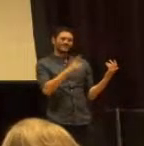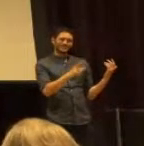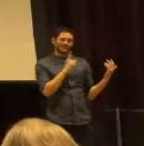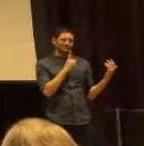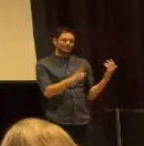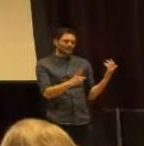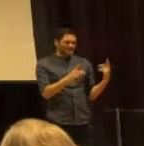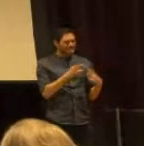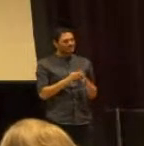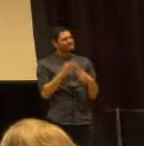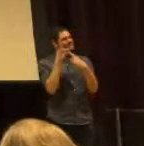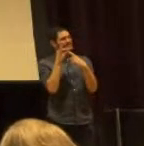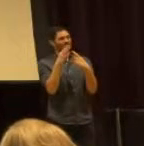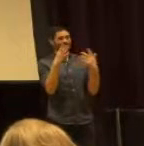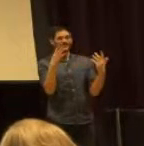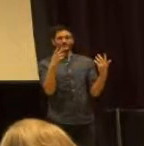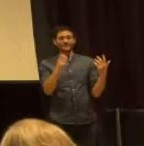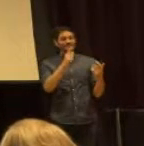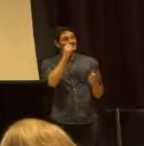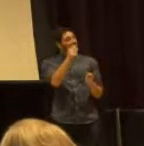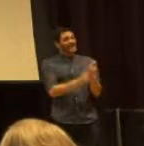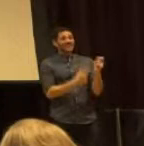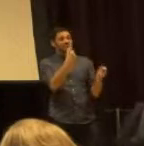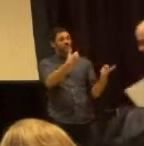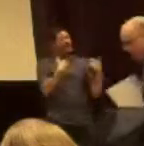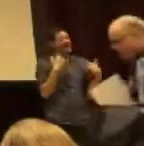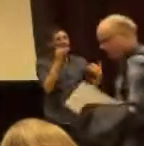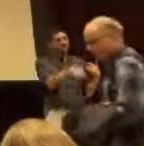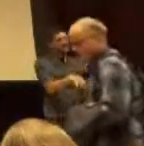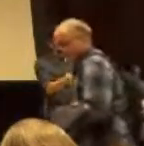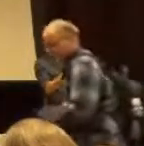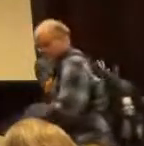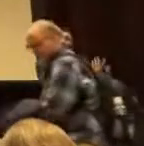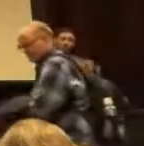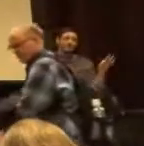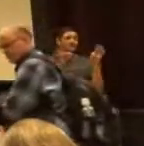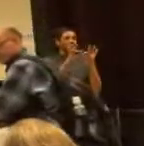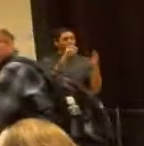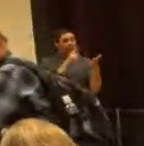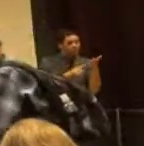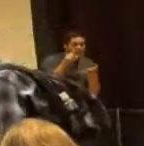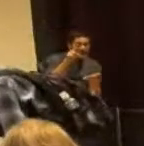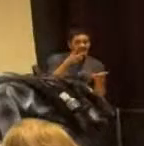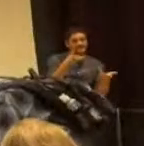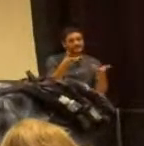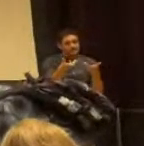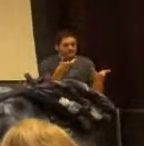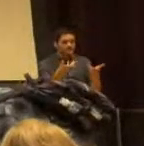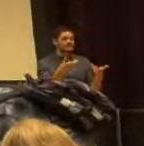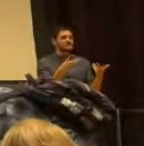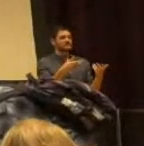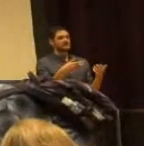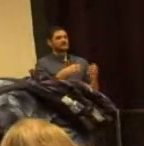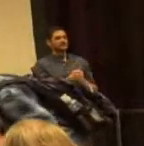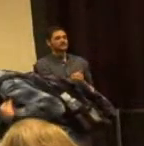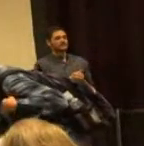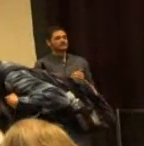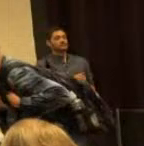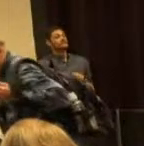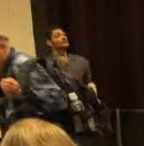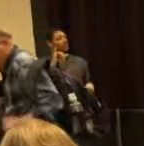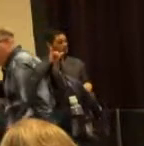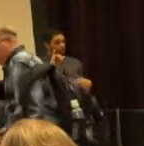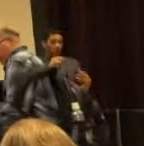of us are granted. So just checking in and also being a part of your community,